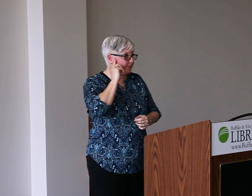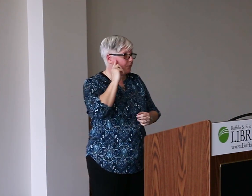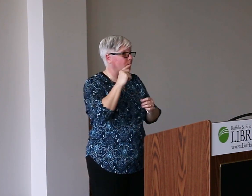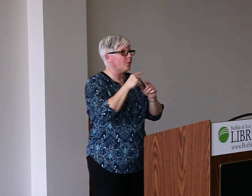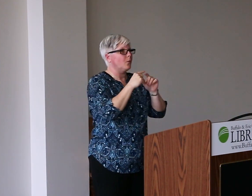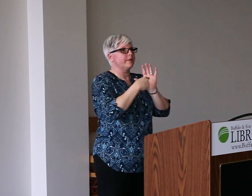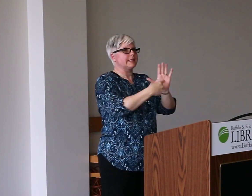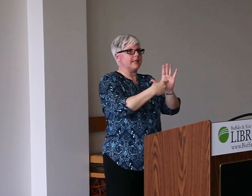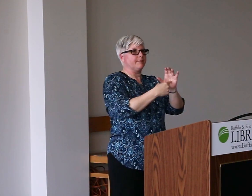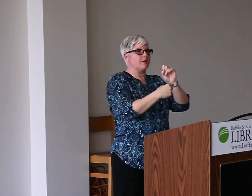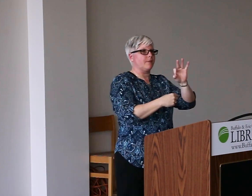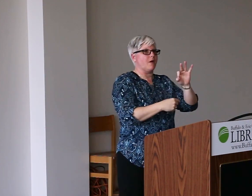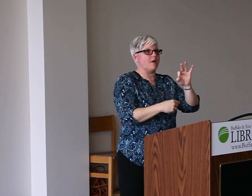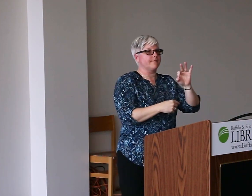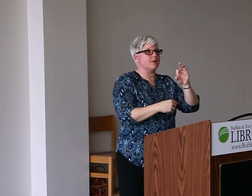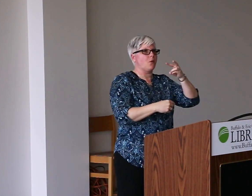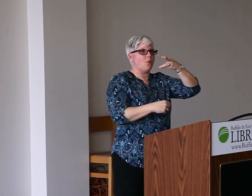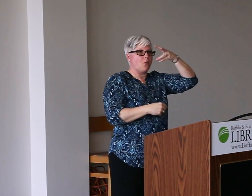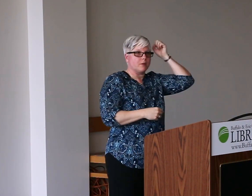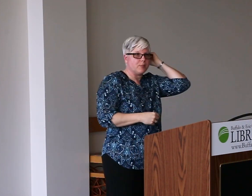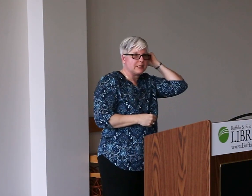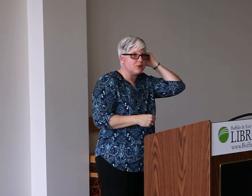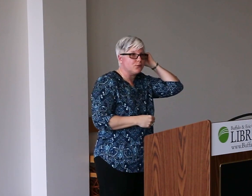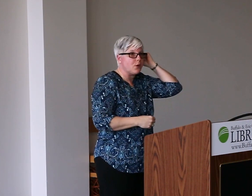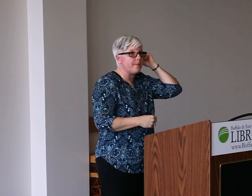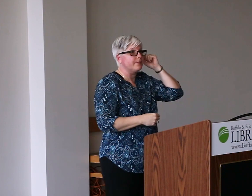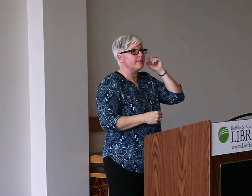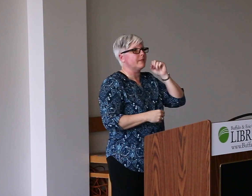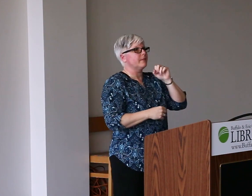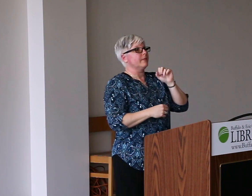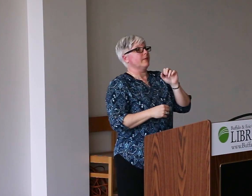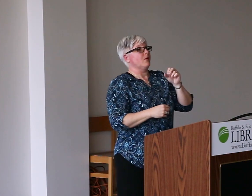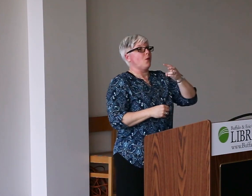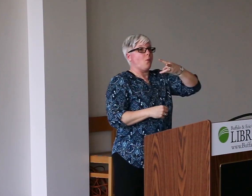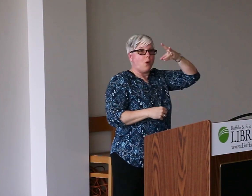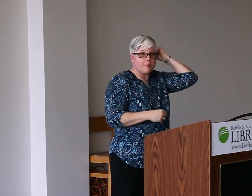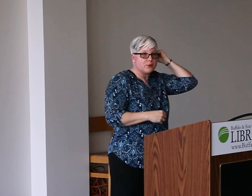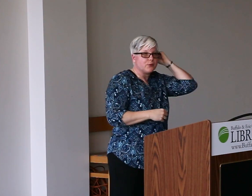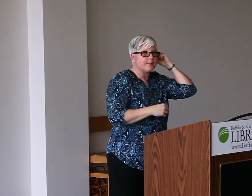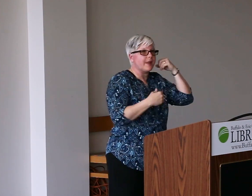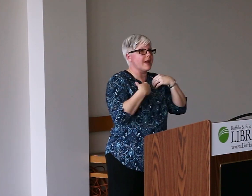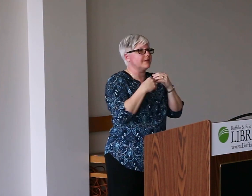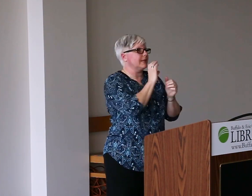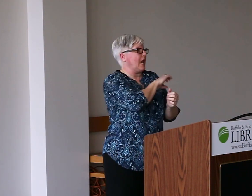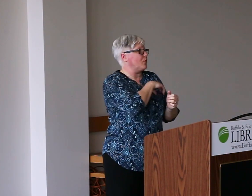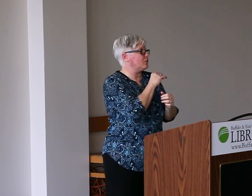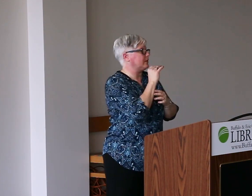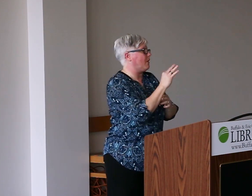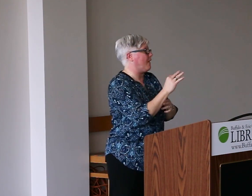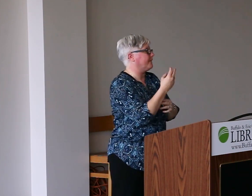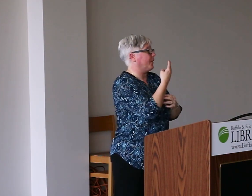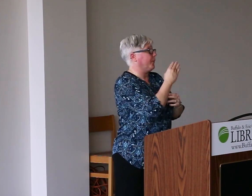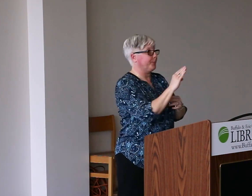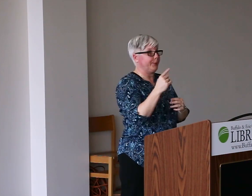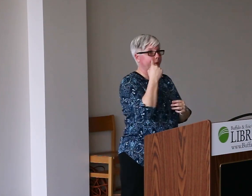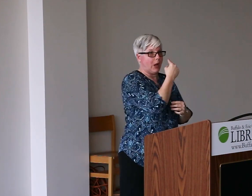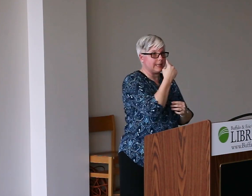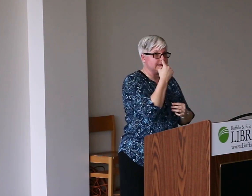born deaf with symptoms of Wardenburg syndrome. Wardenburg syndrome has characteristics of